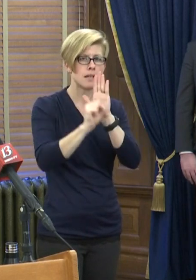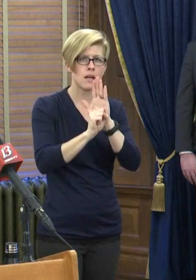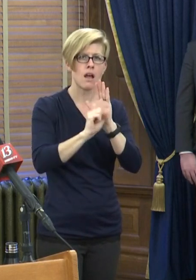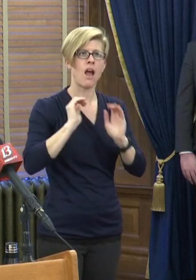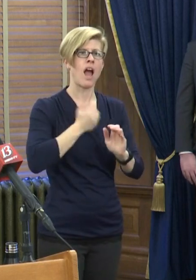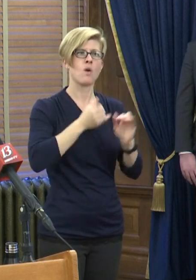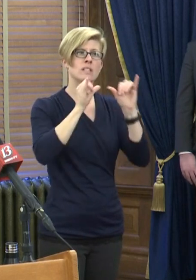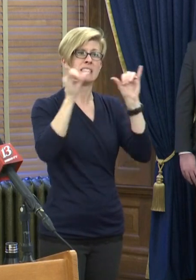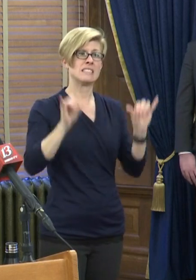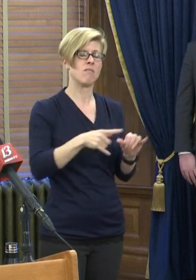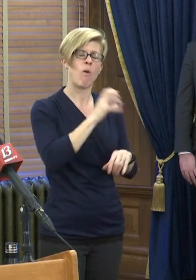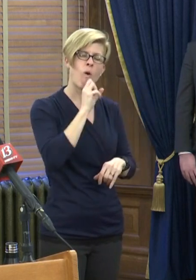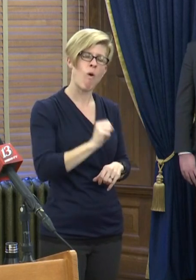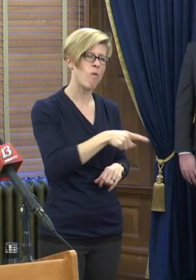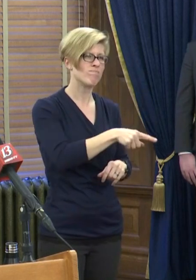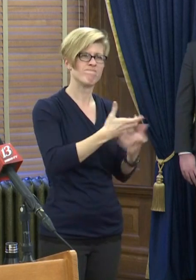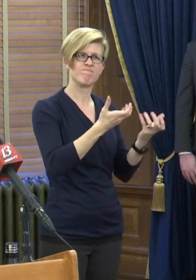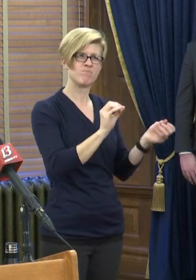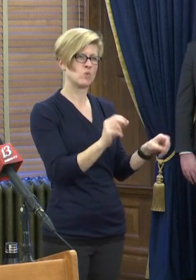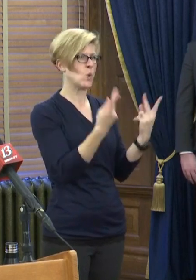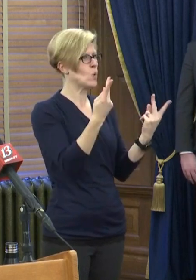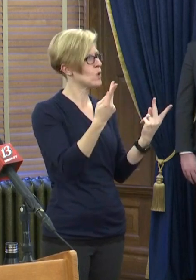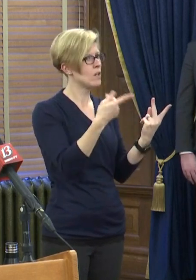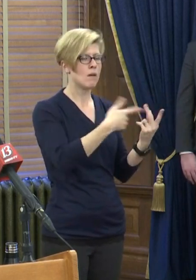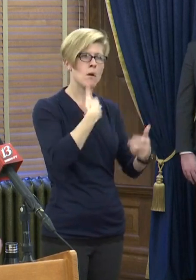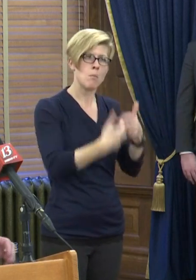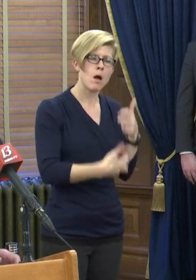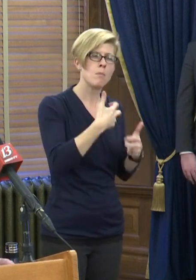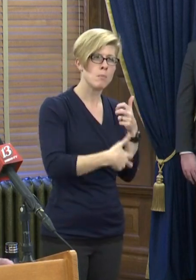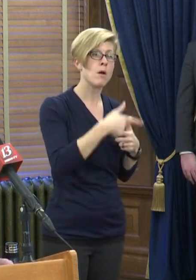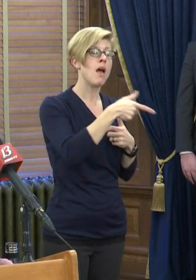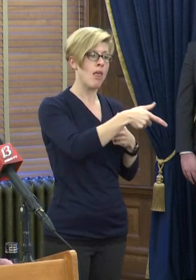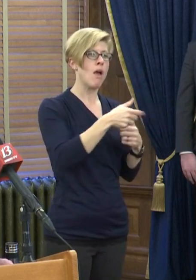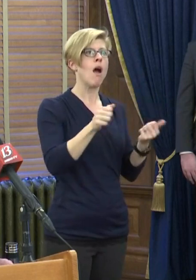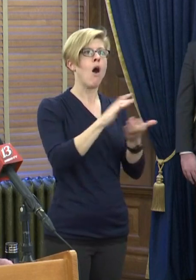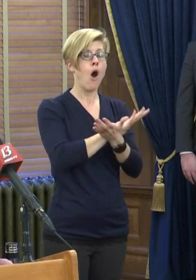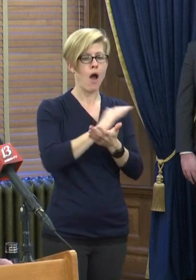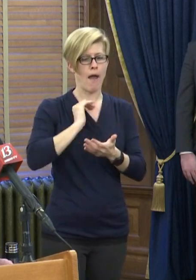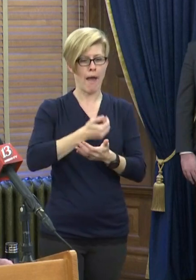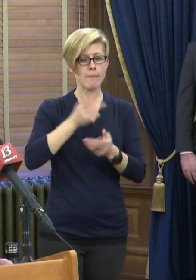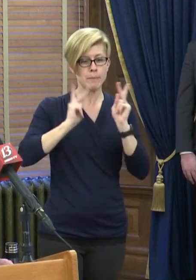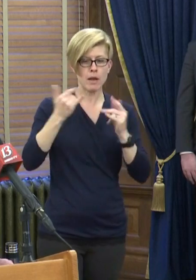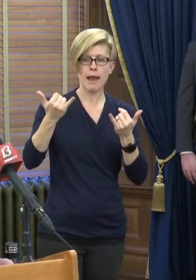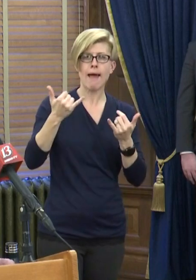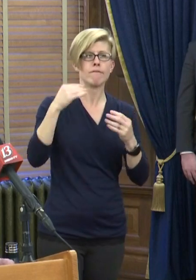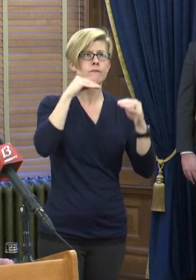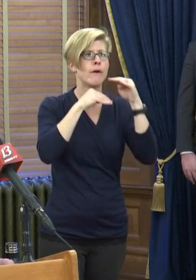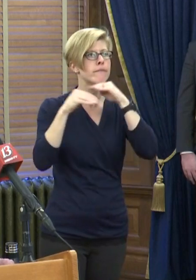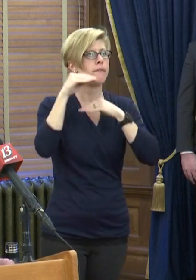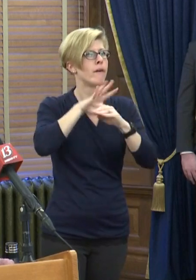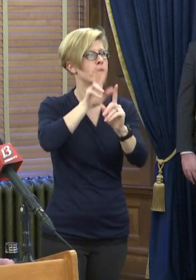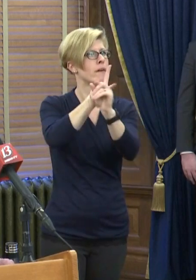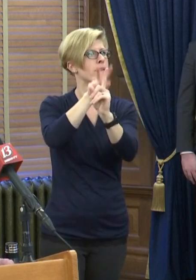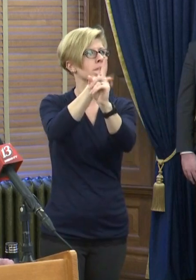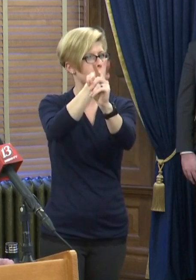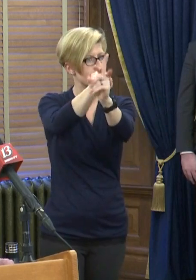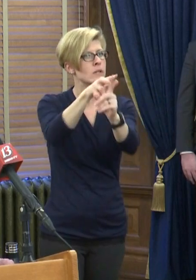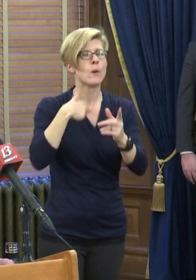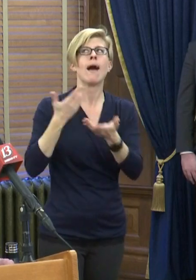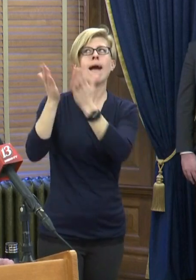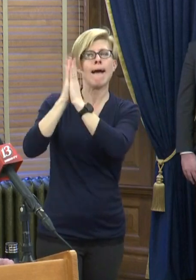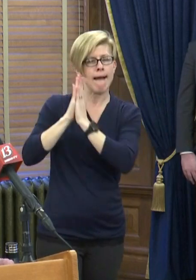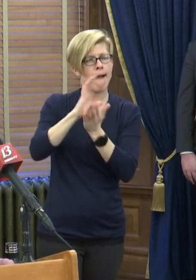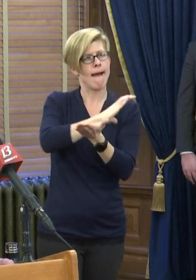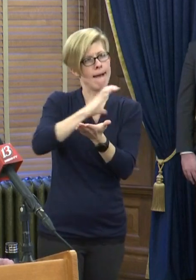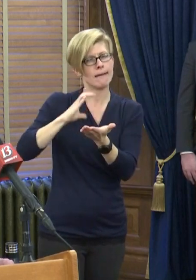to unemployment insurance claimants and left our folks vulnerable to fraud. My requests to Congress